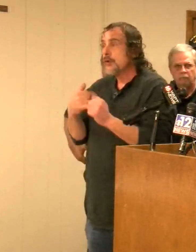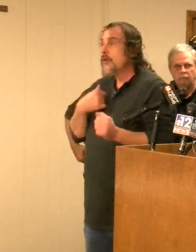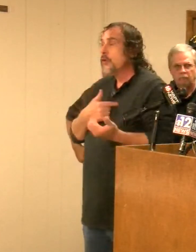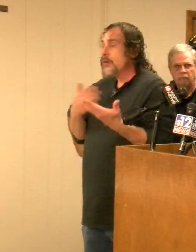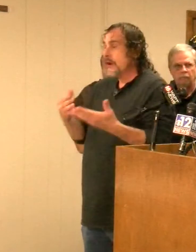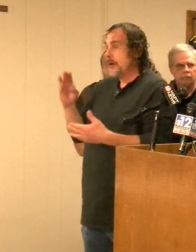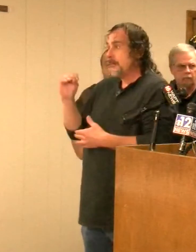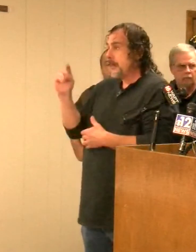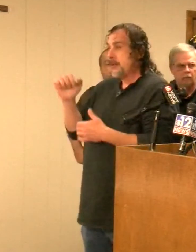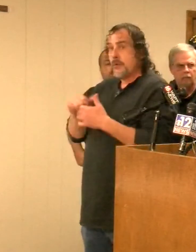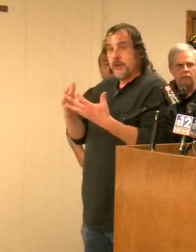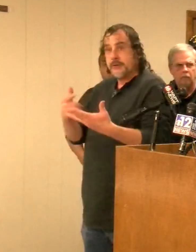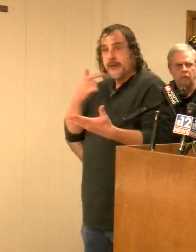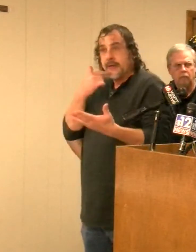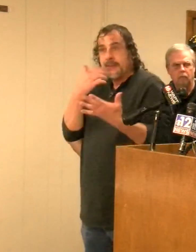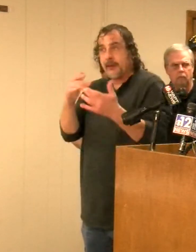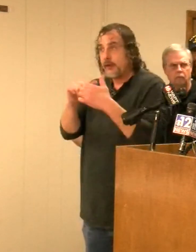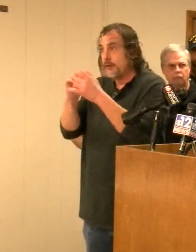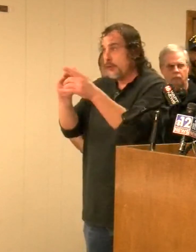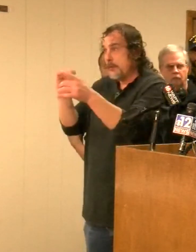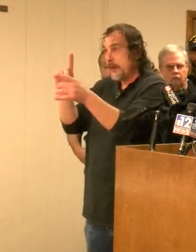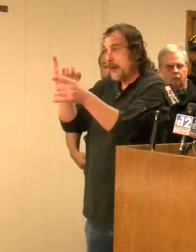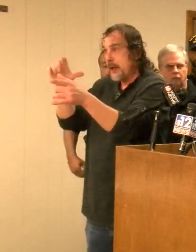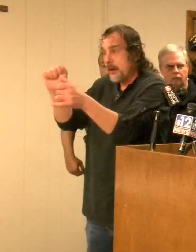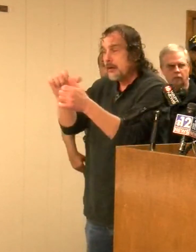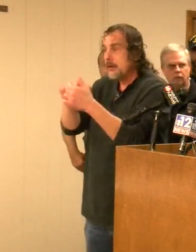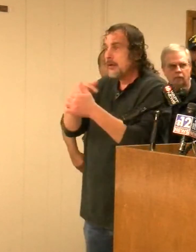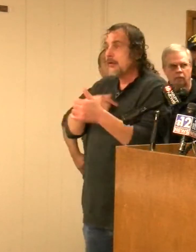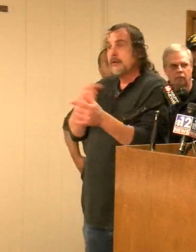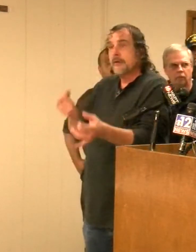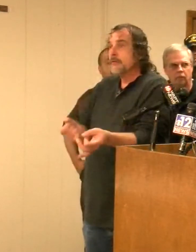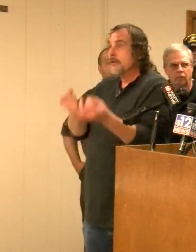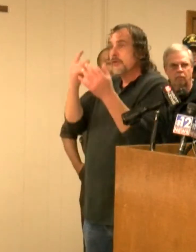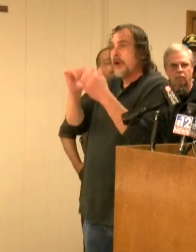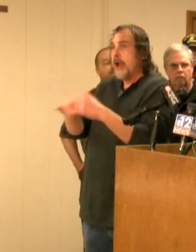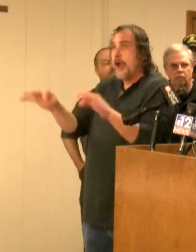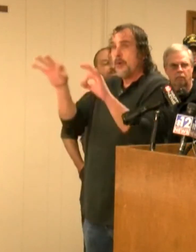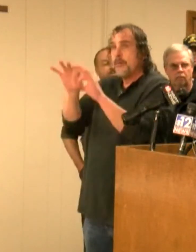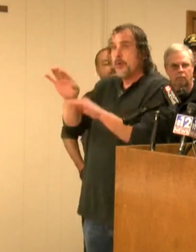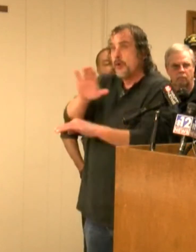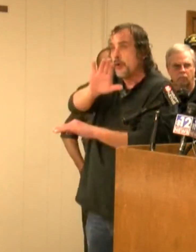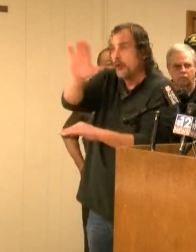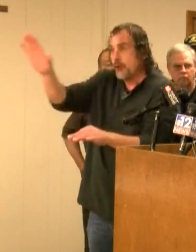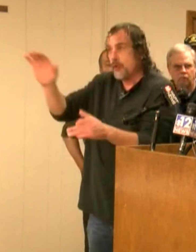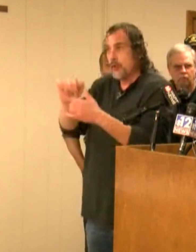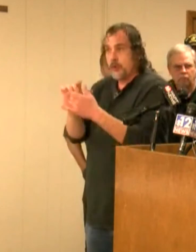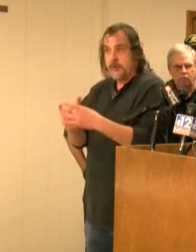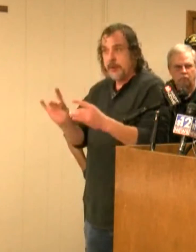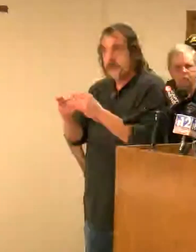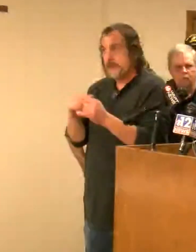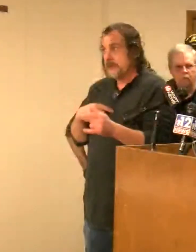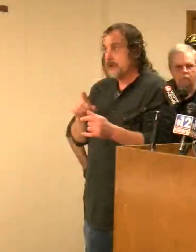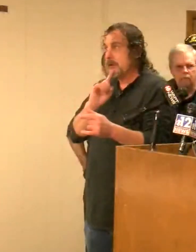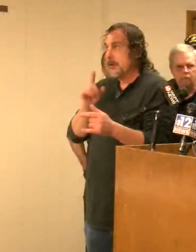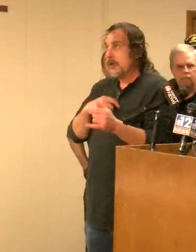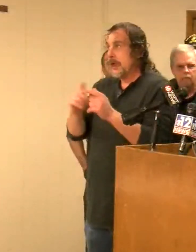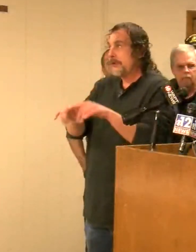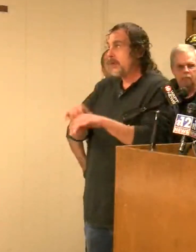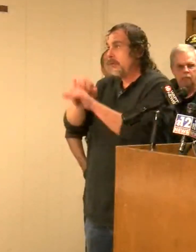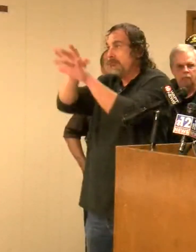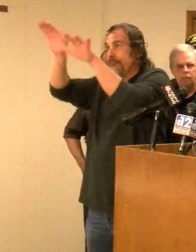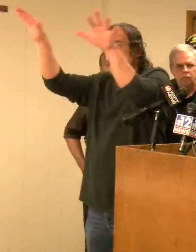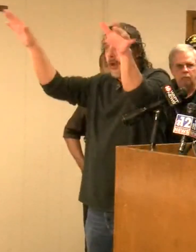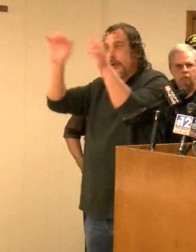at MEMA want to say thank you to the media as well. You don't understand how important your messages are as they go out to the